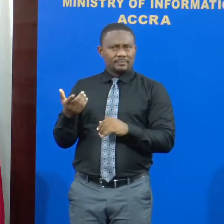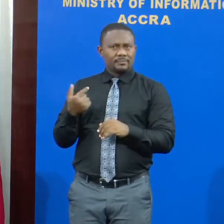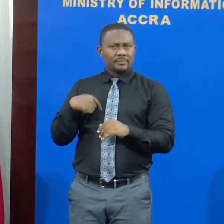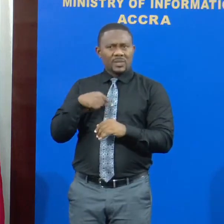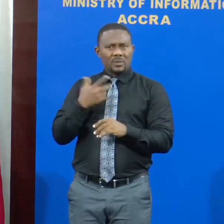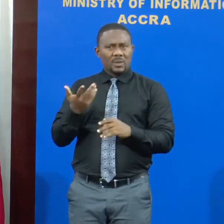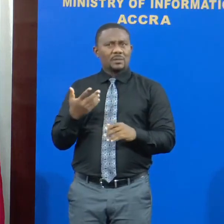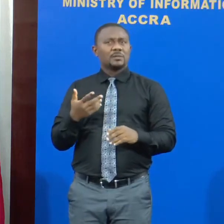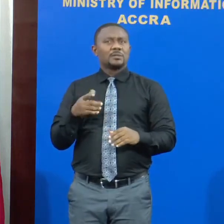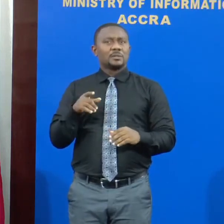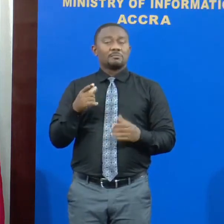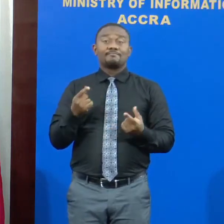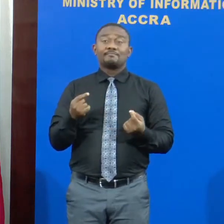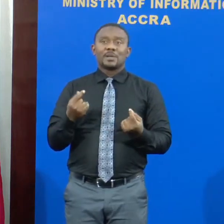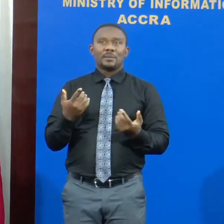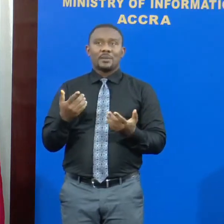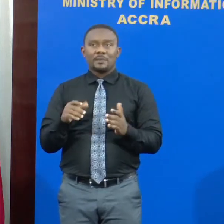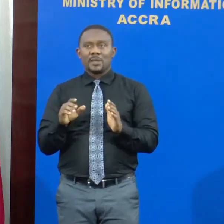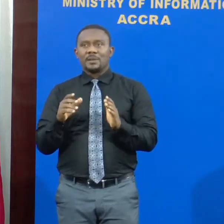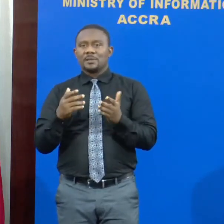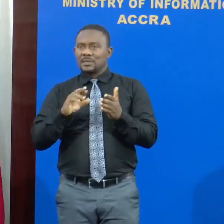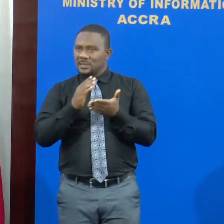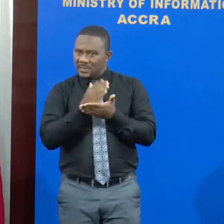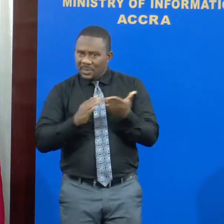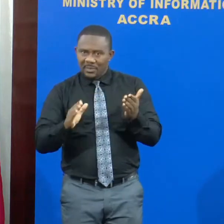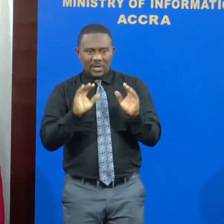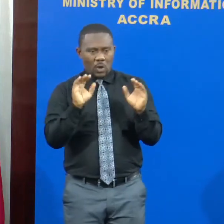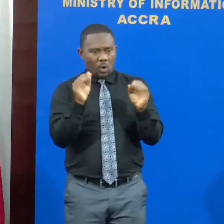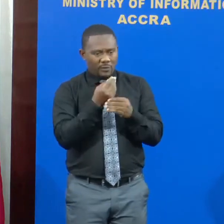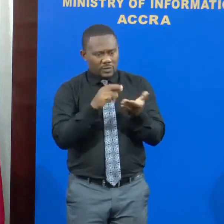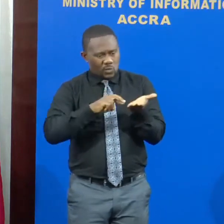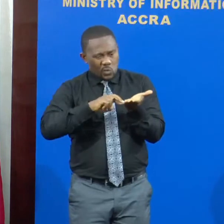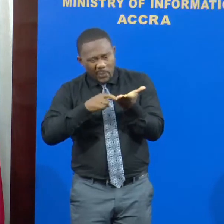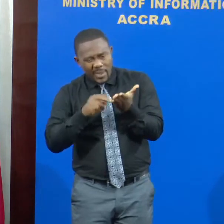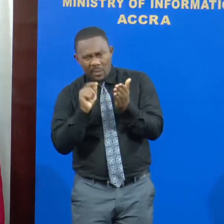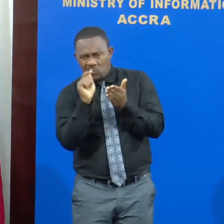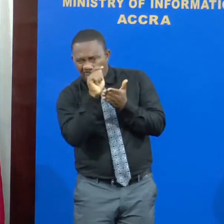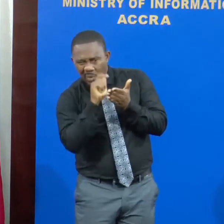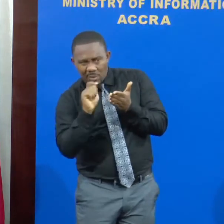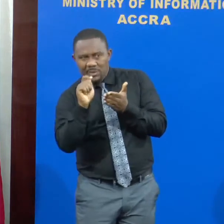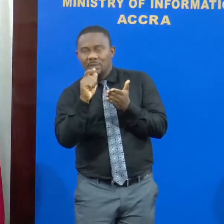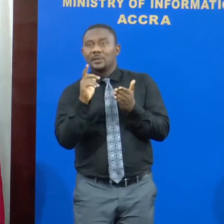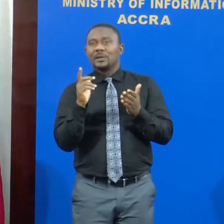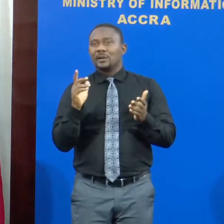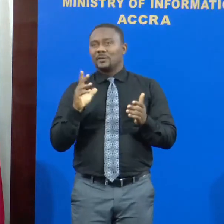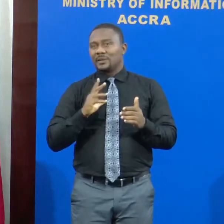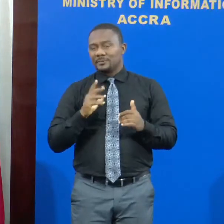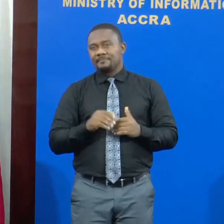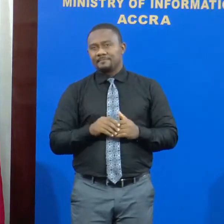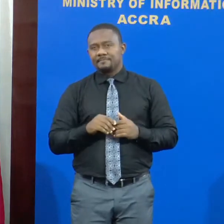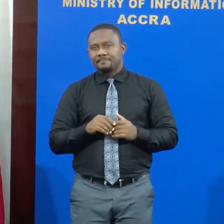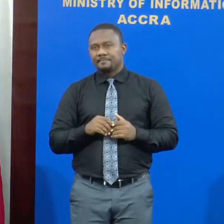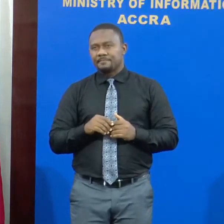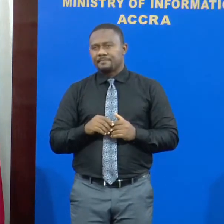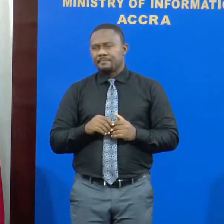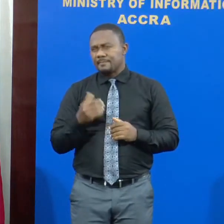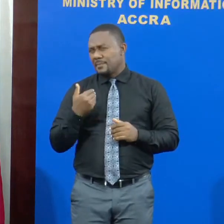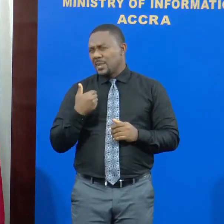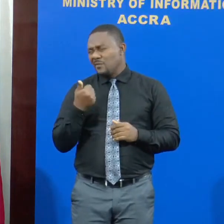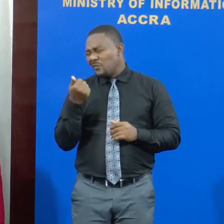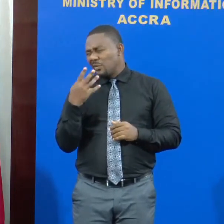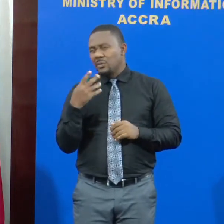of this break to refurbish some of the offices that have been allocated to us. There'll be a few instances where we